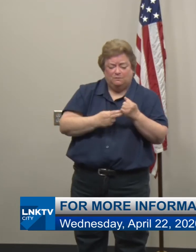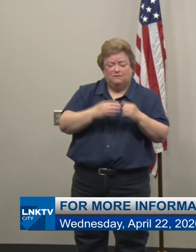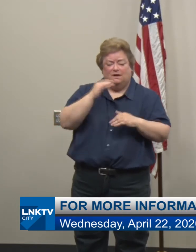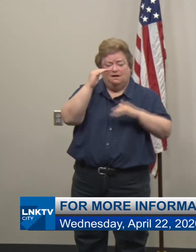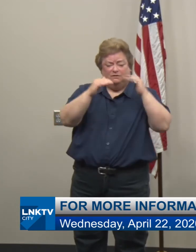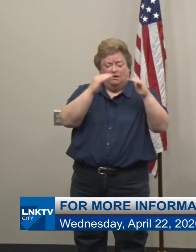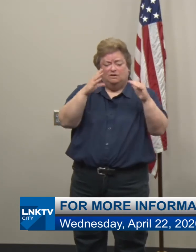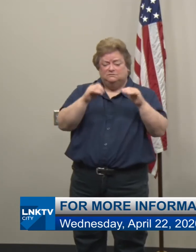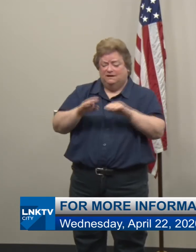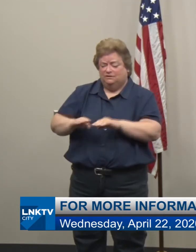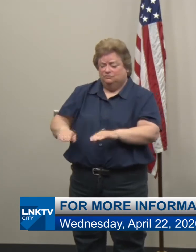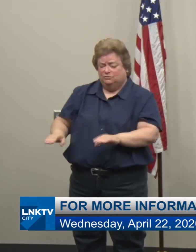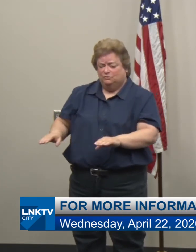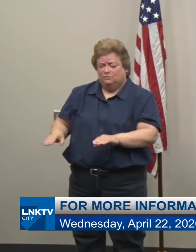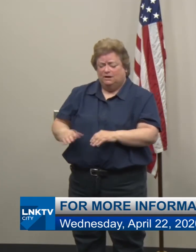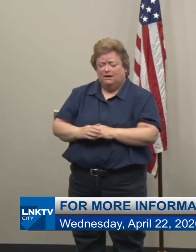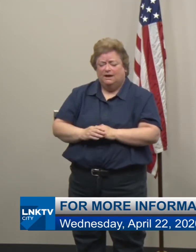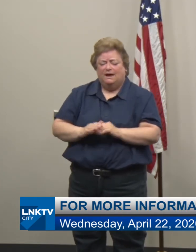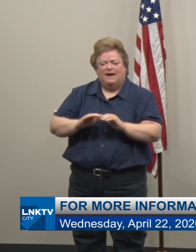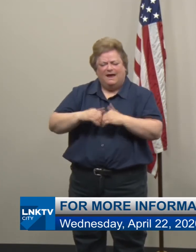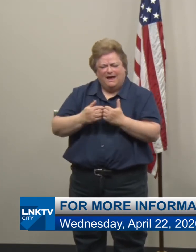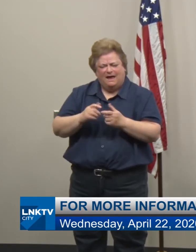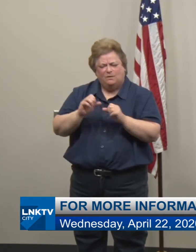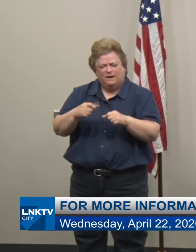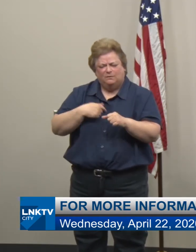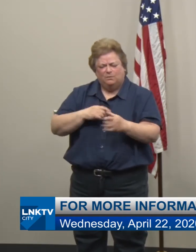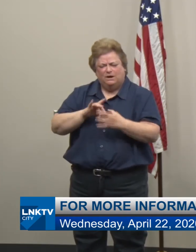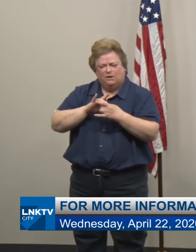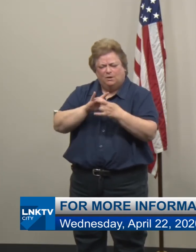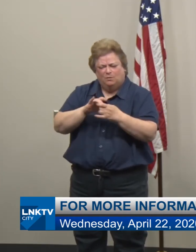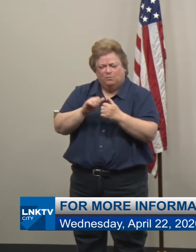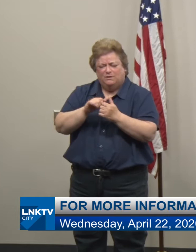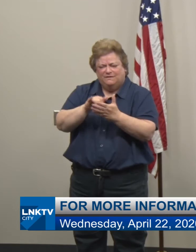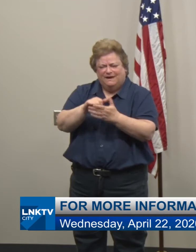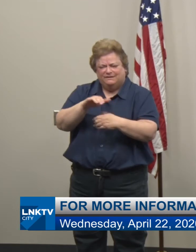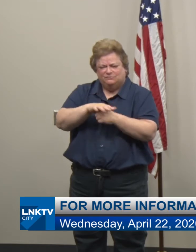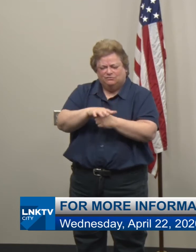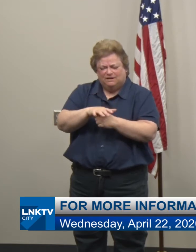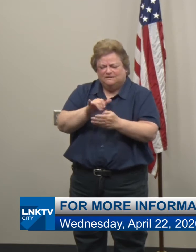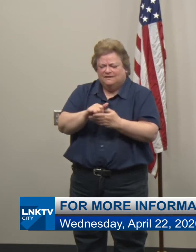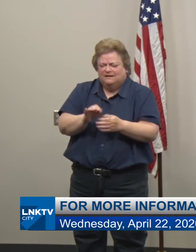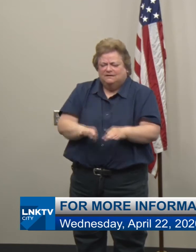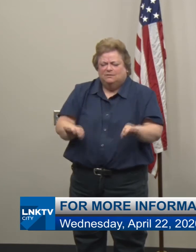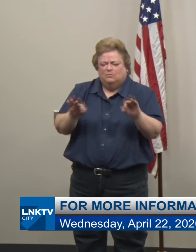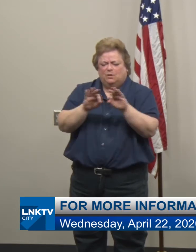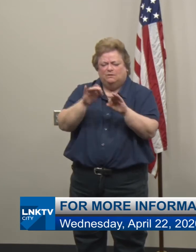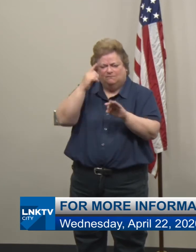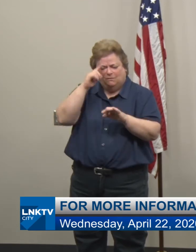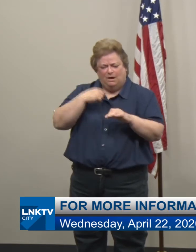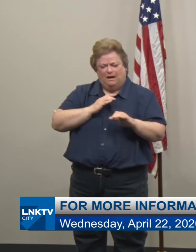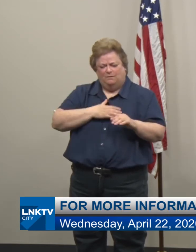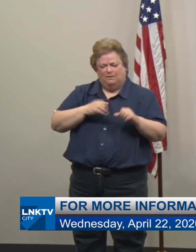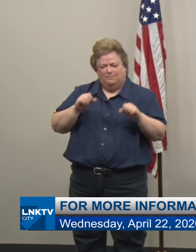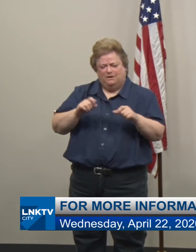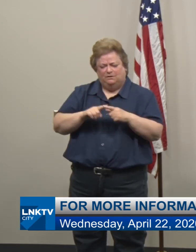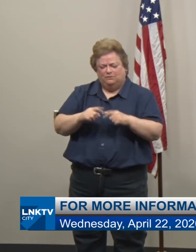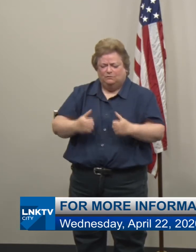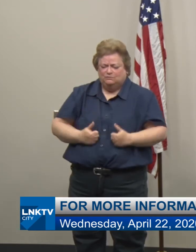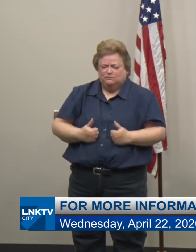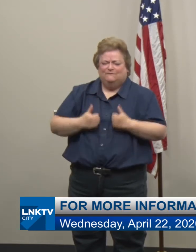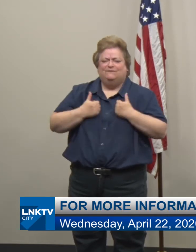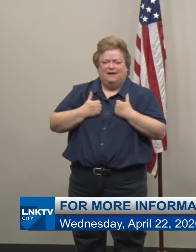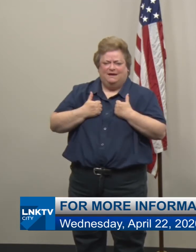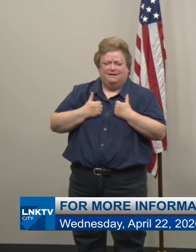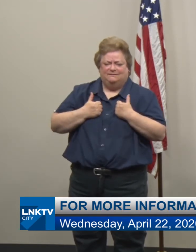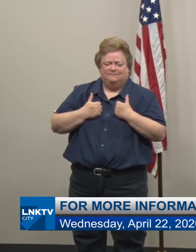children. Cultivating methods to cope with stress is fundamental to our ability to survive and thrive during